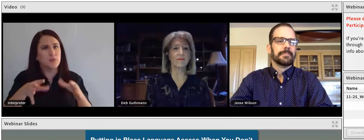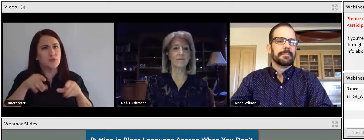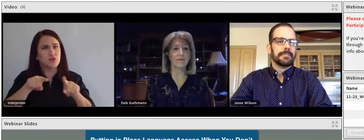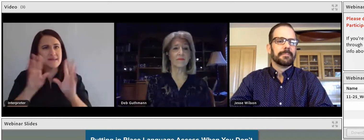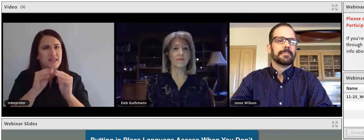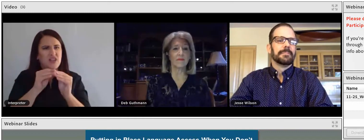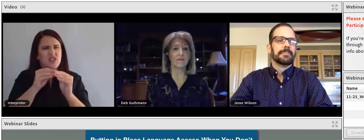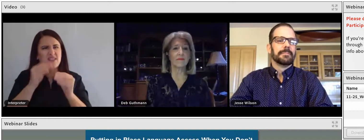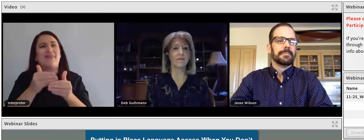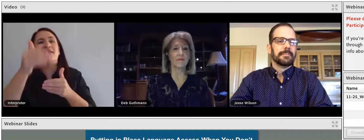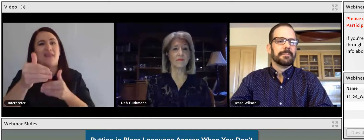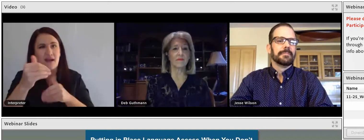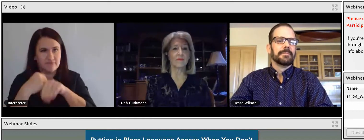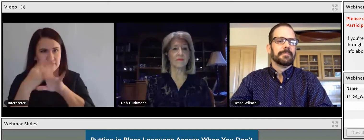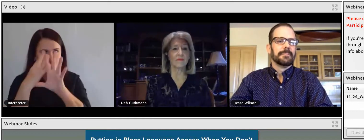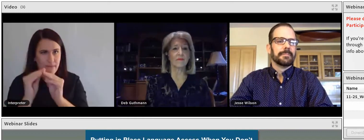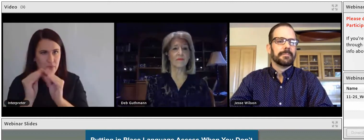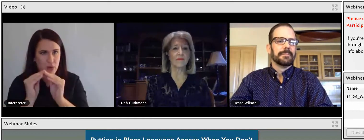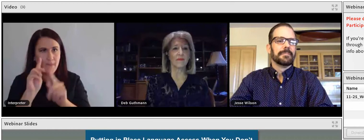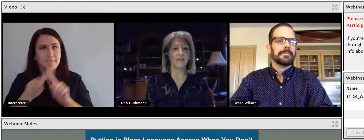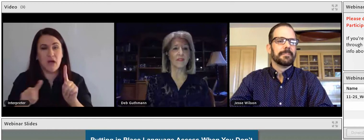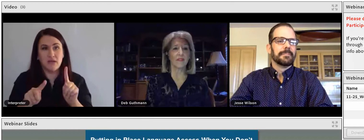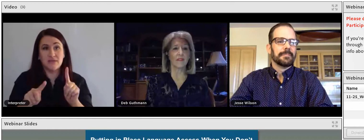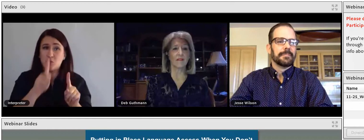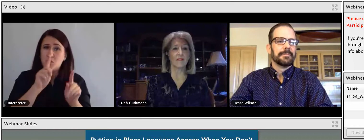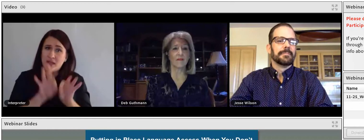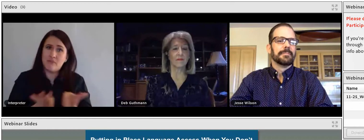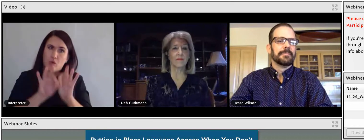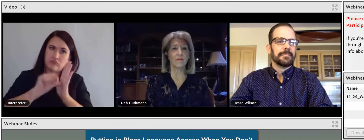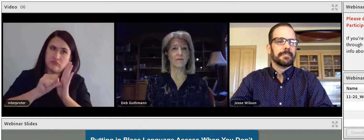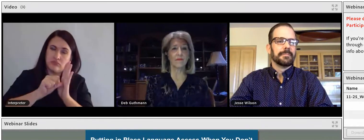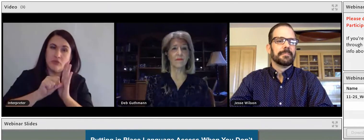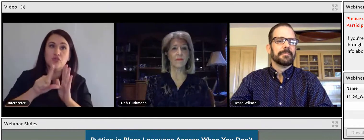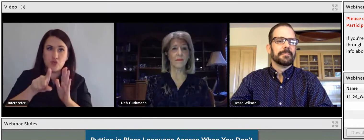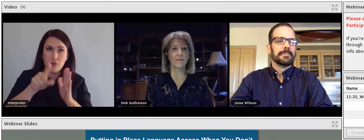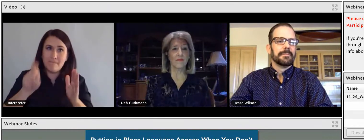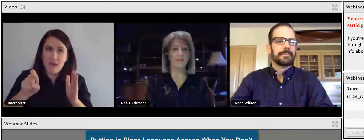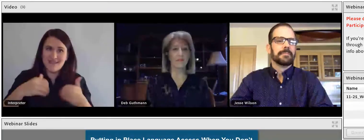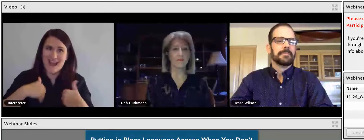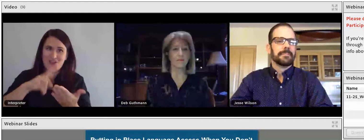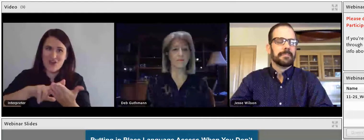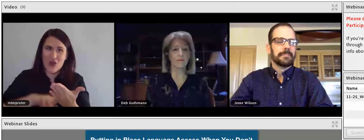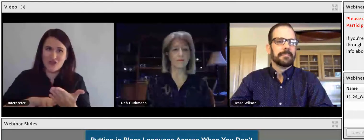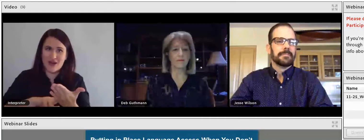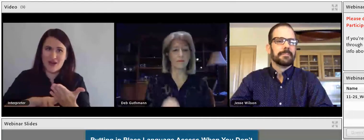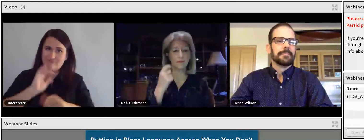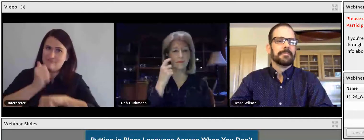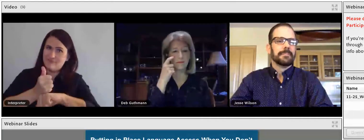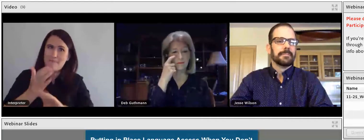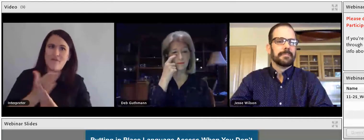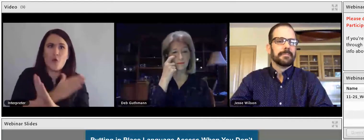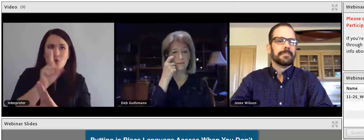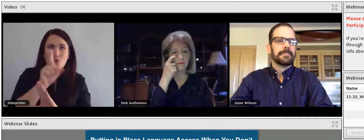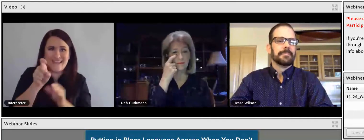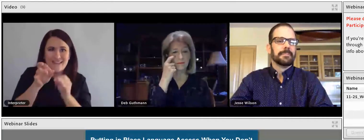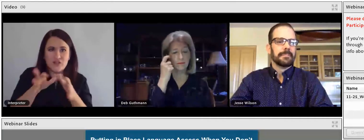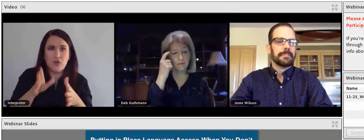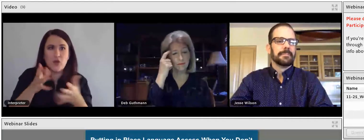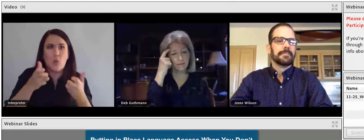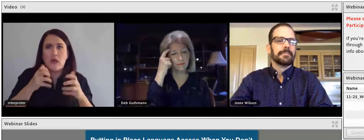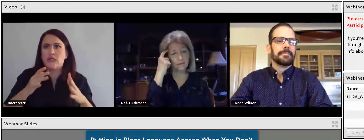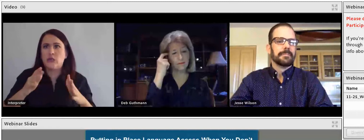some basic things for you to know. It's really important for you to have contracts in place before you need the interpreters. You don't want to have to call somebody